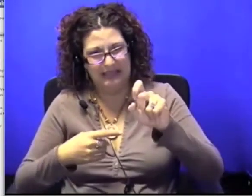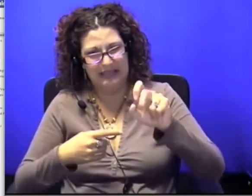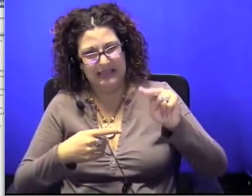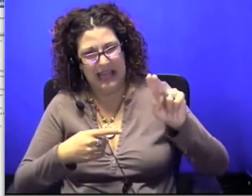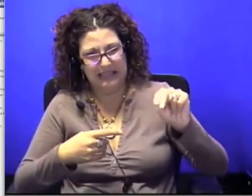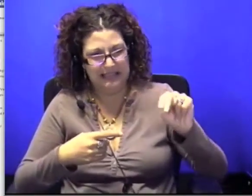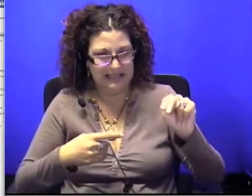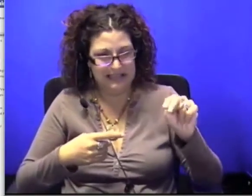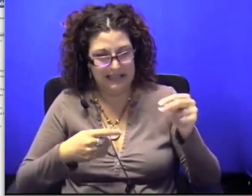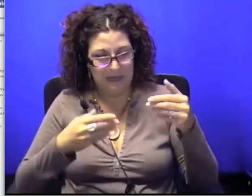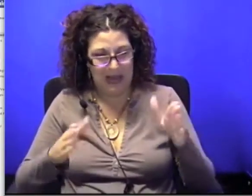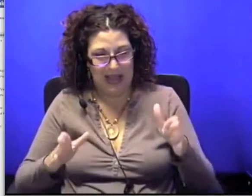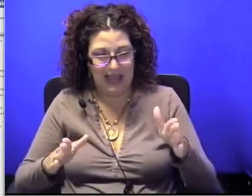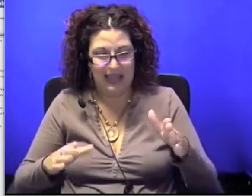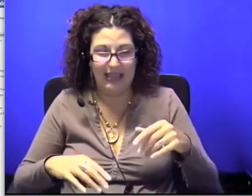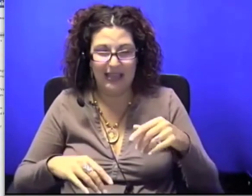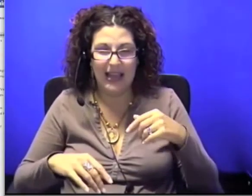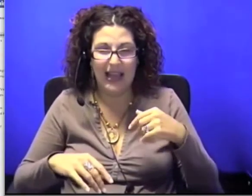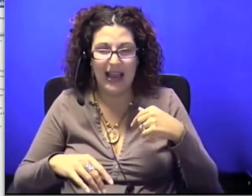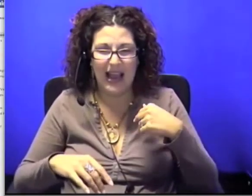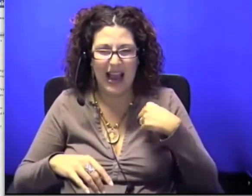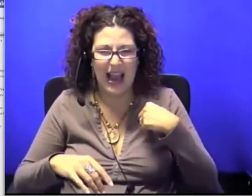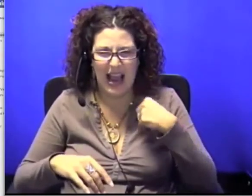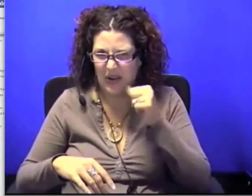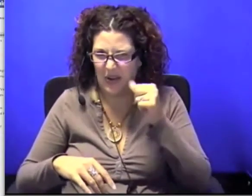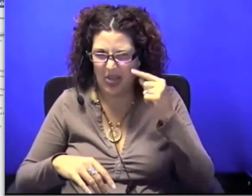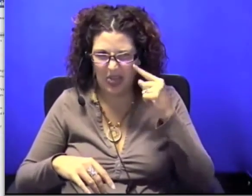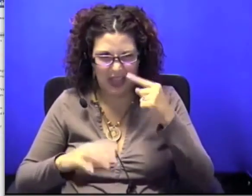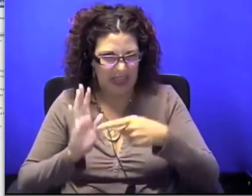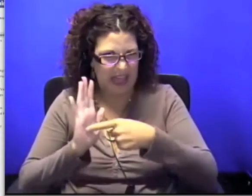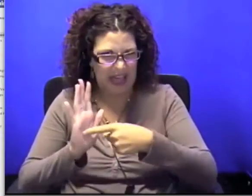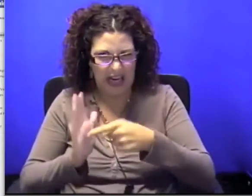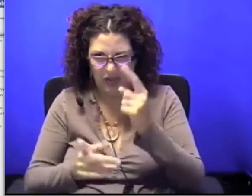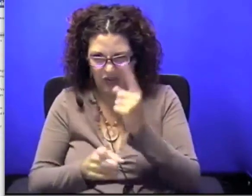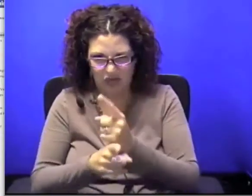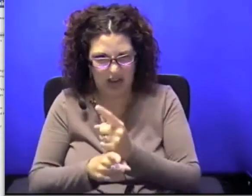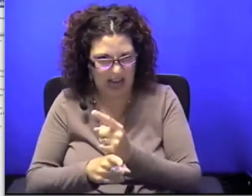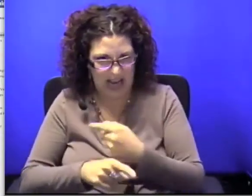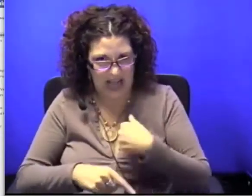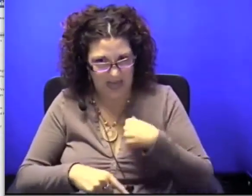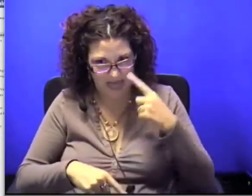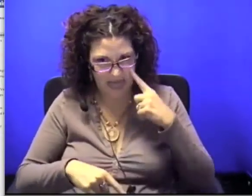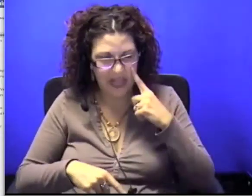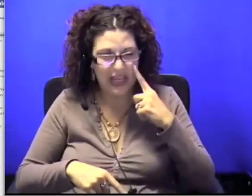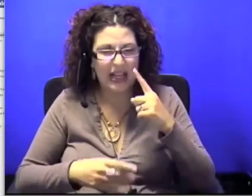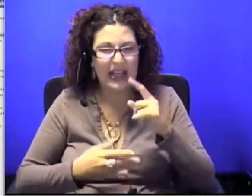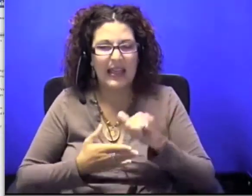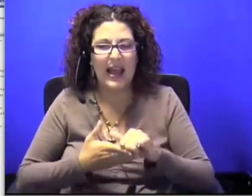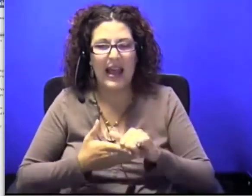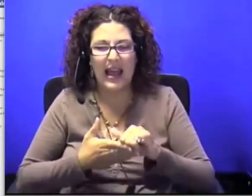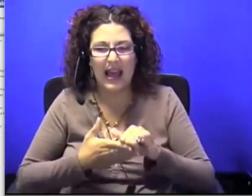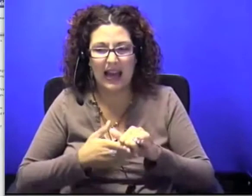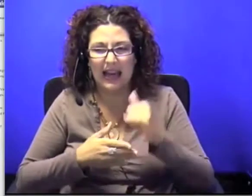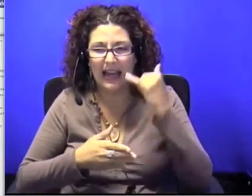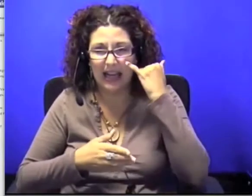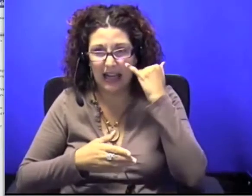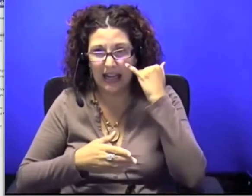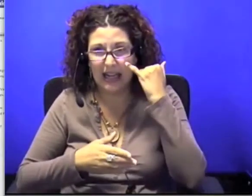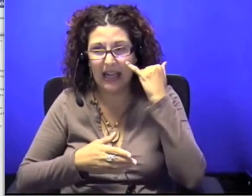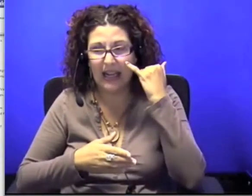Tennessee hillbilly kind of a look at something is I'm saying, you know what, I don't think the indicators are right. I think that if